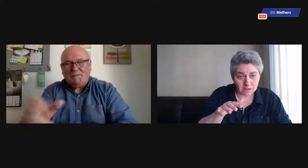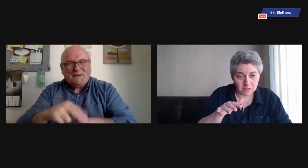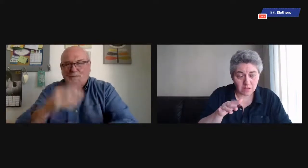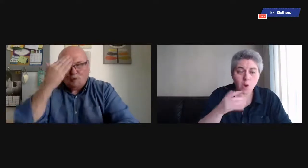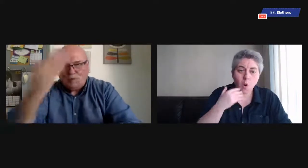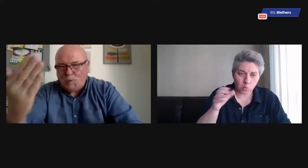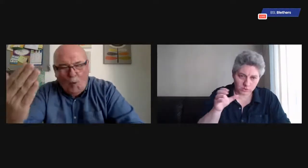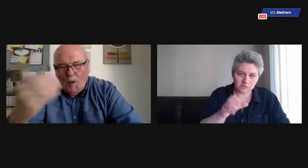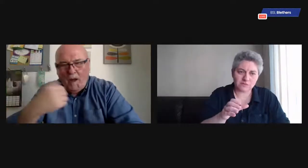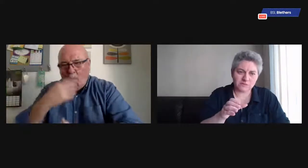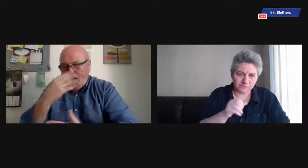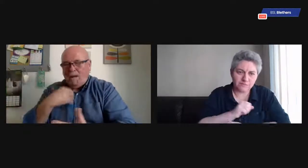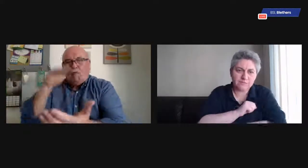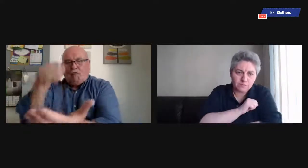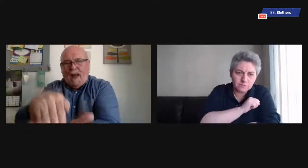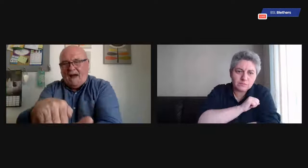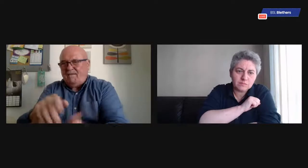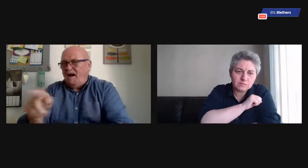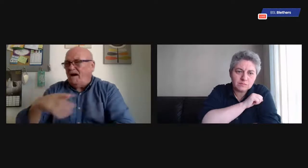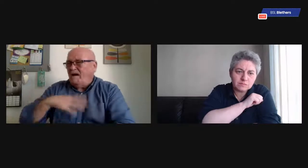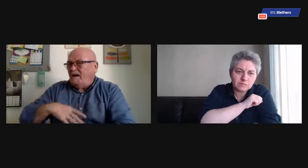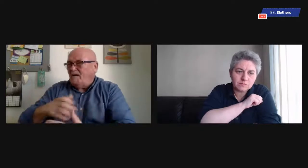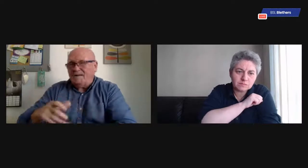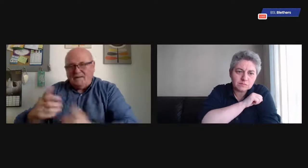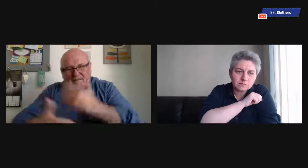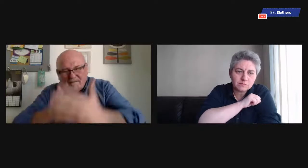appropriate adult can be there, yes.